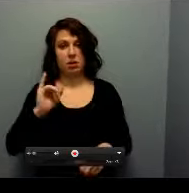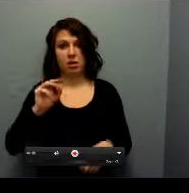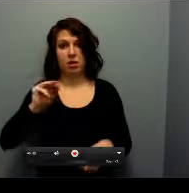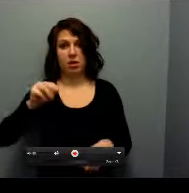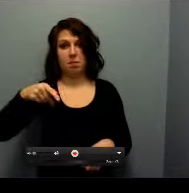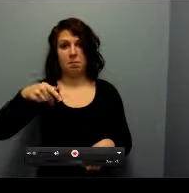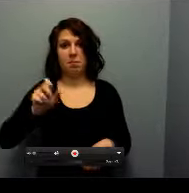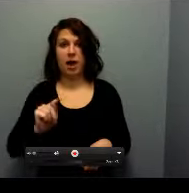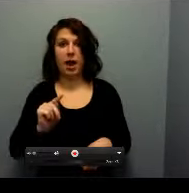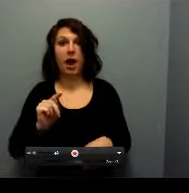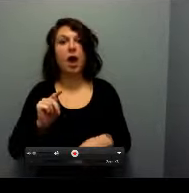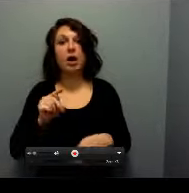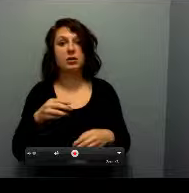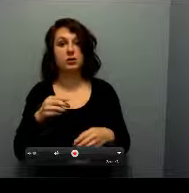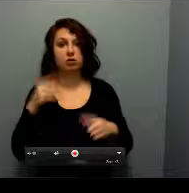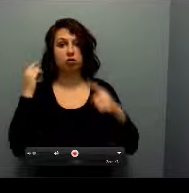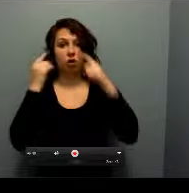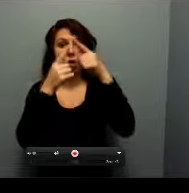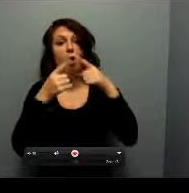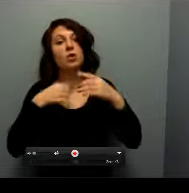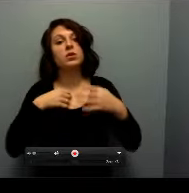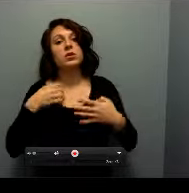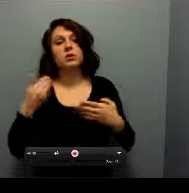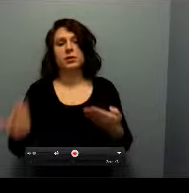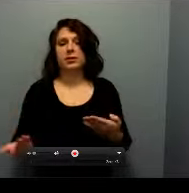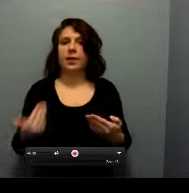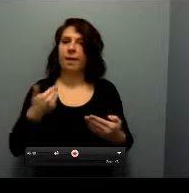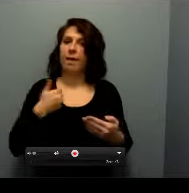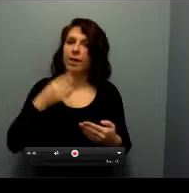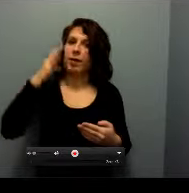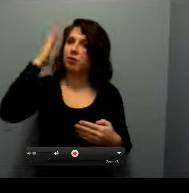They're going to be creative or unique ideas.